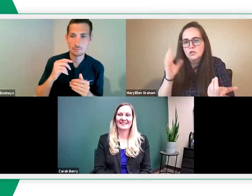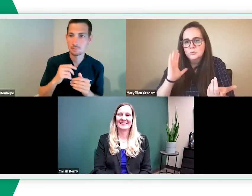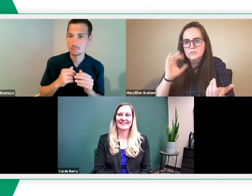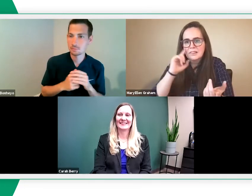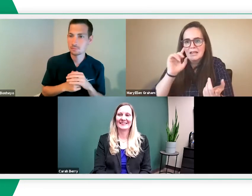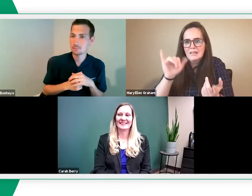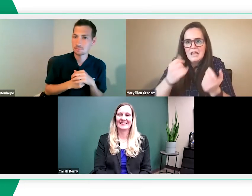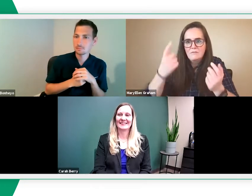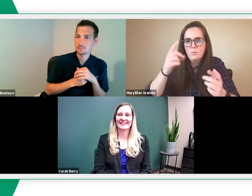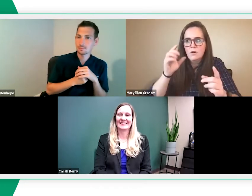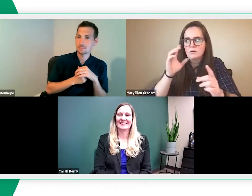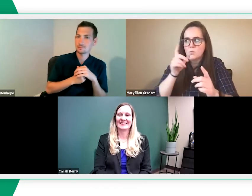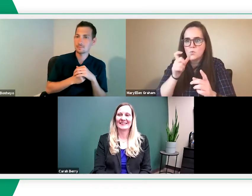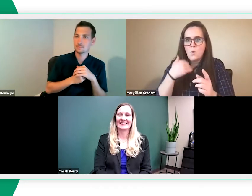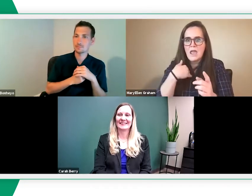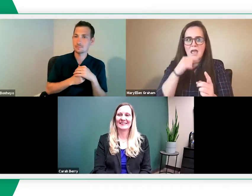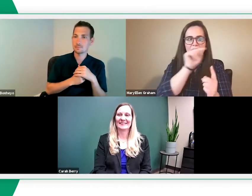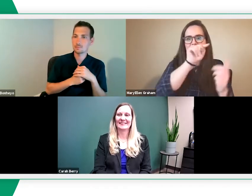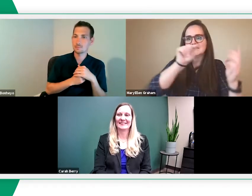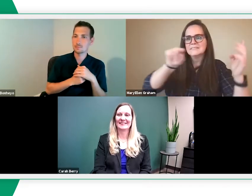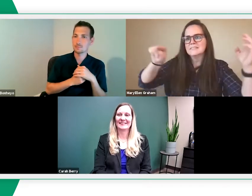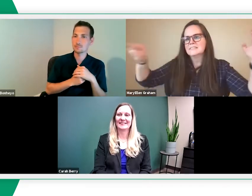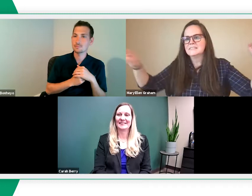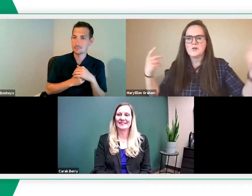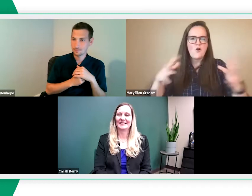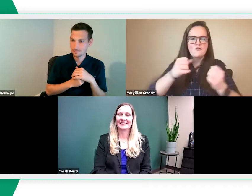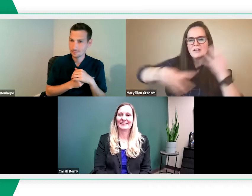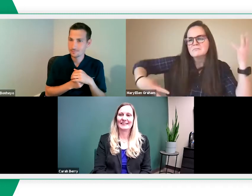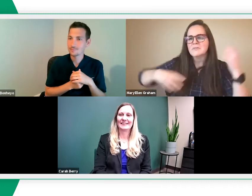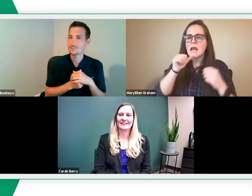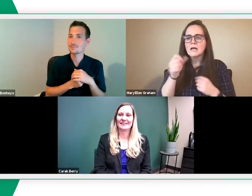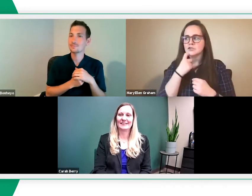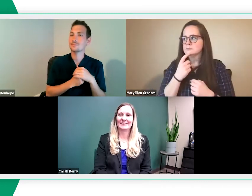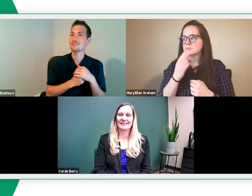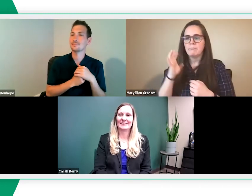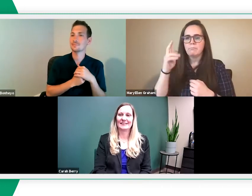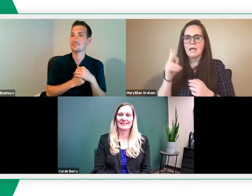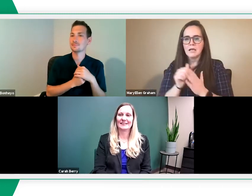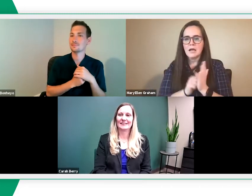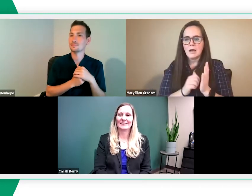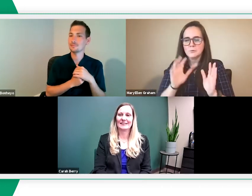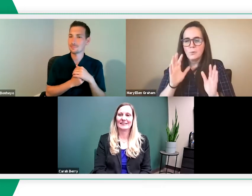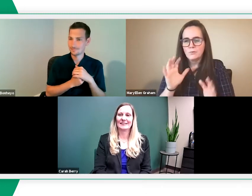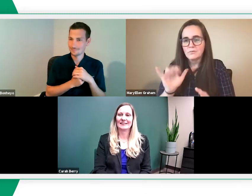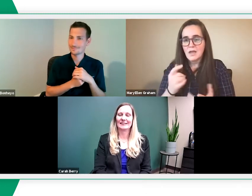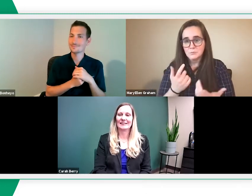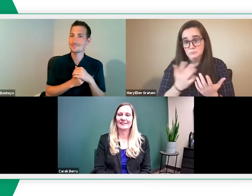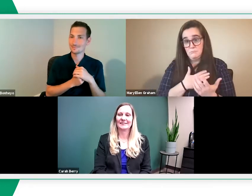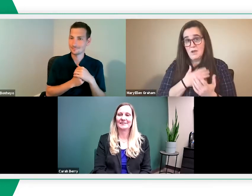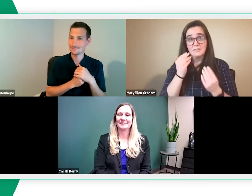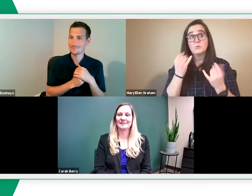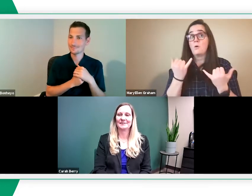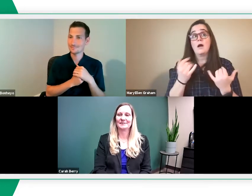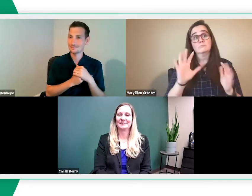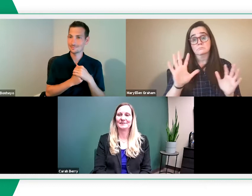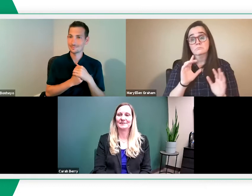our audience thinks. I used to think that anybody that has all of these assets would do it, not just if